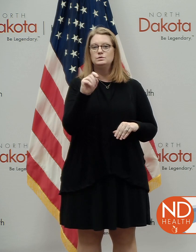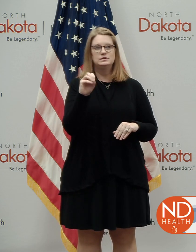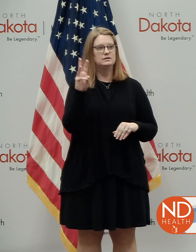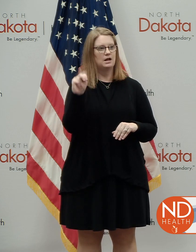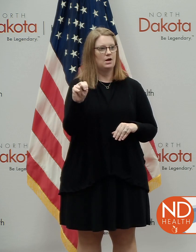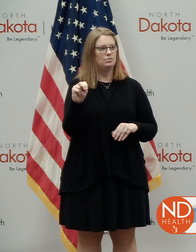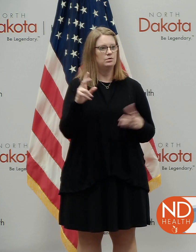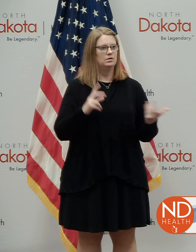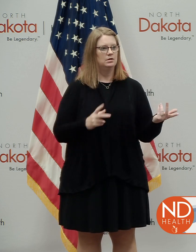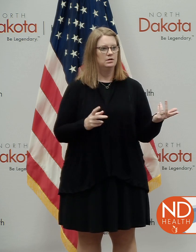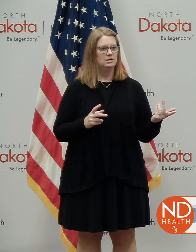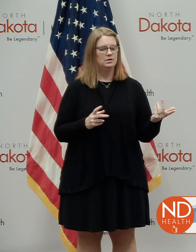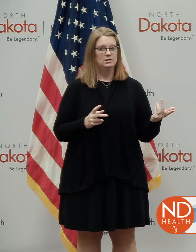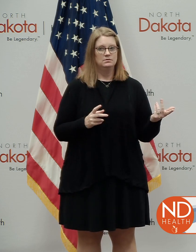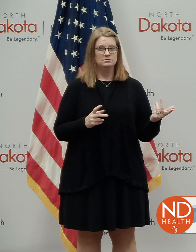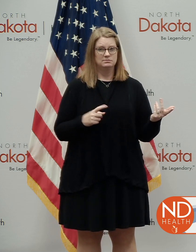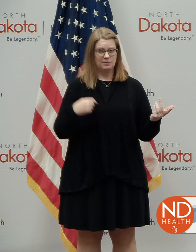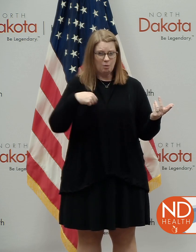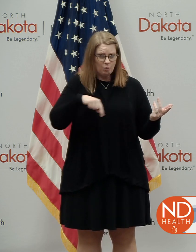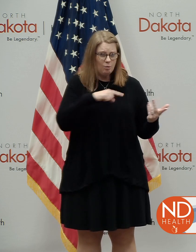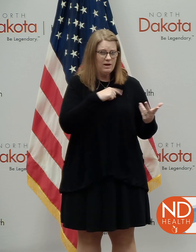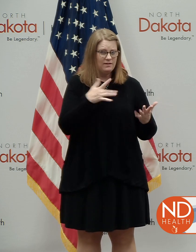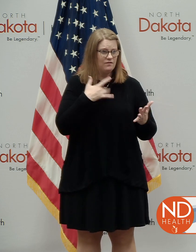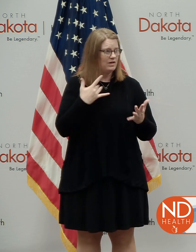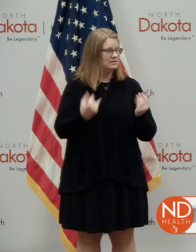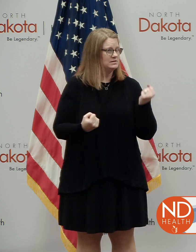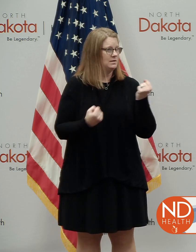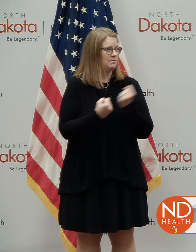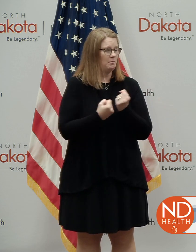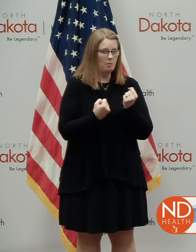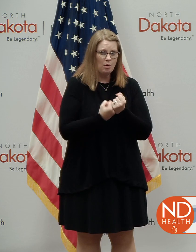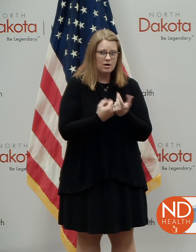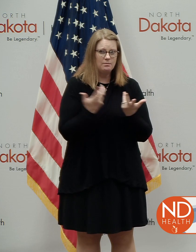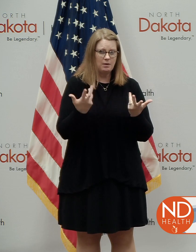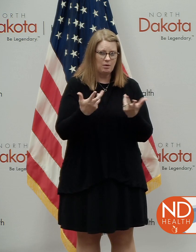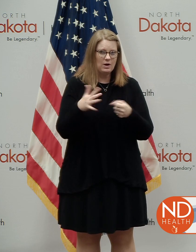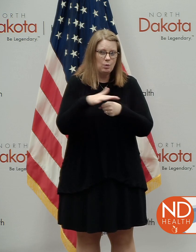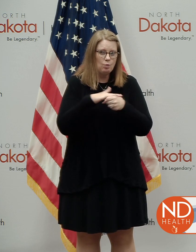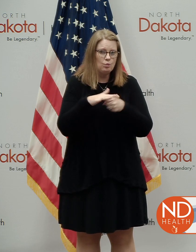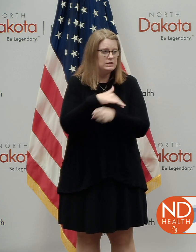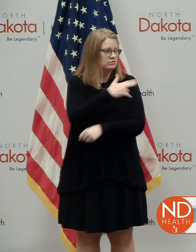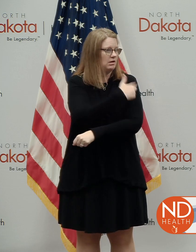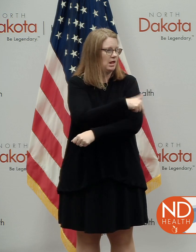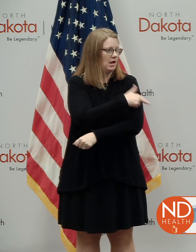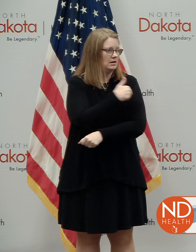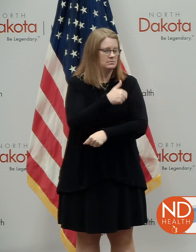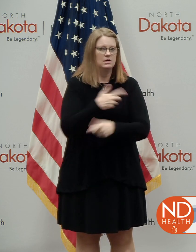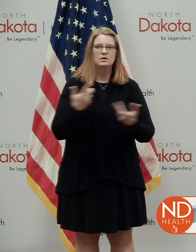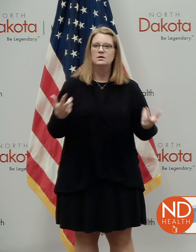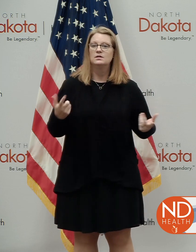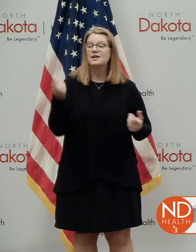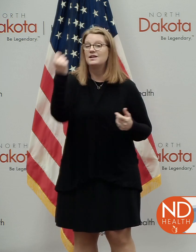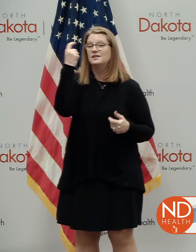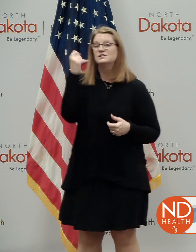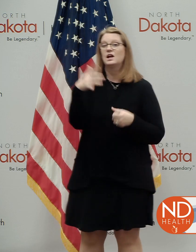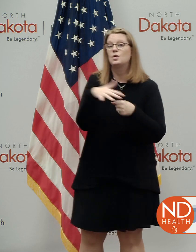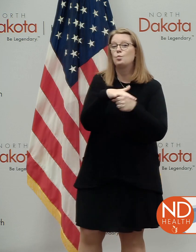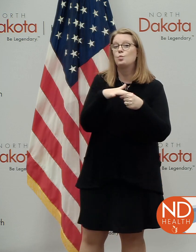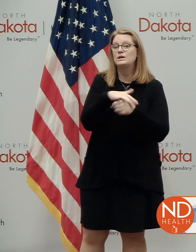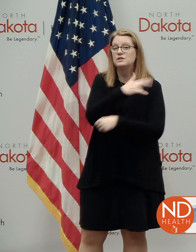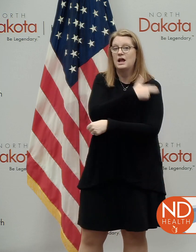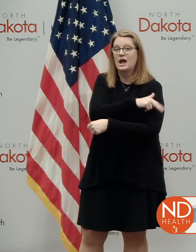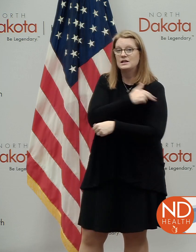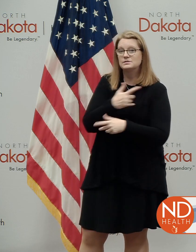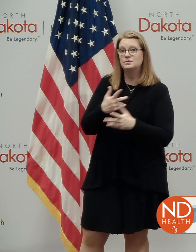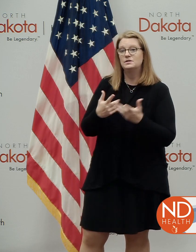And we've always felt supported by regional hospitals. I'll tell you, regional hospitals feel supported